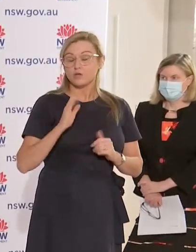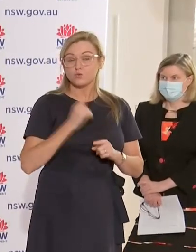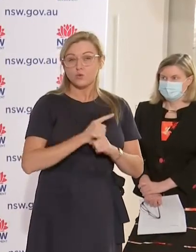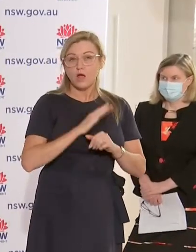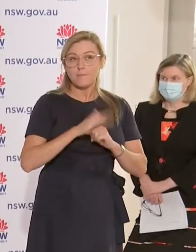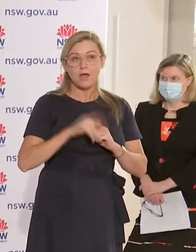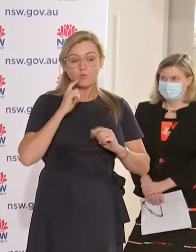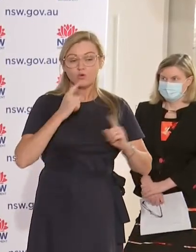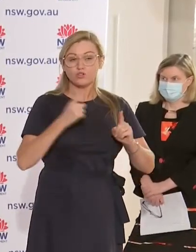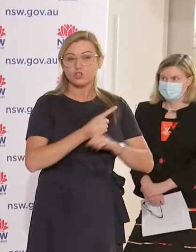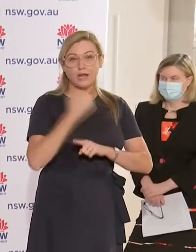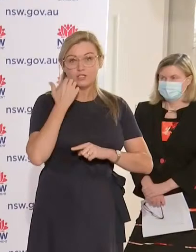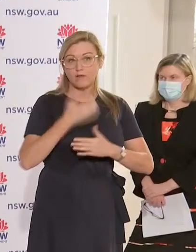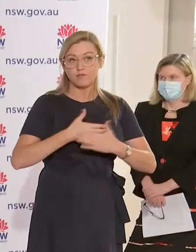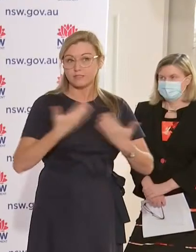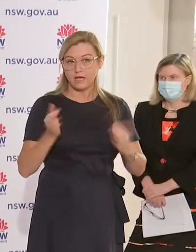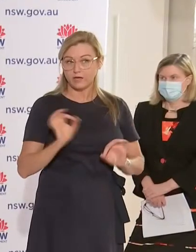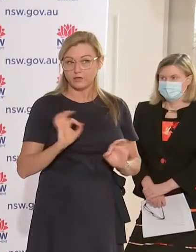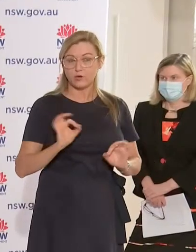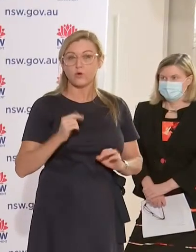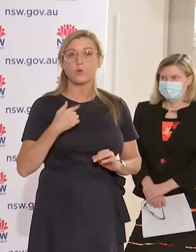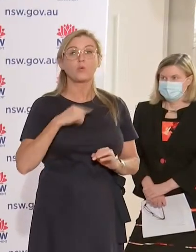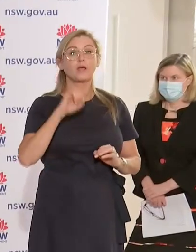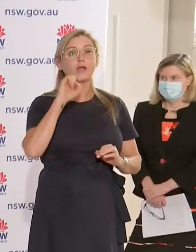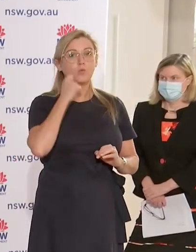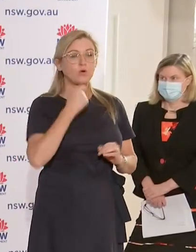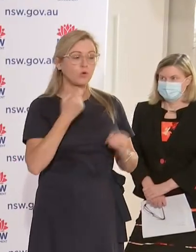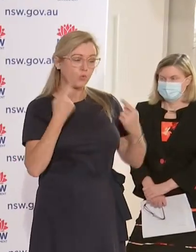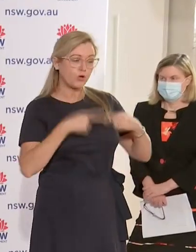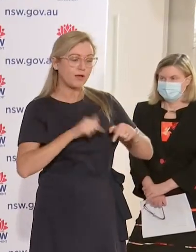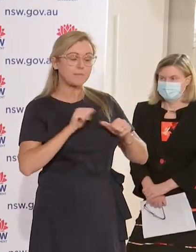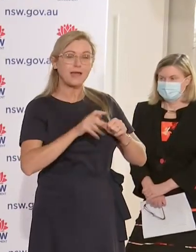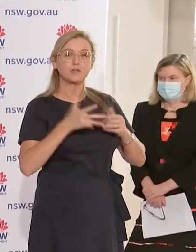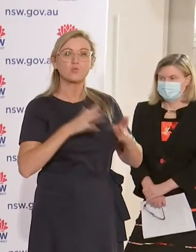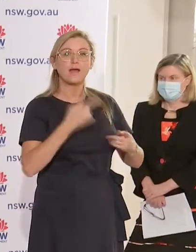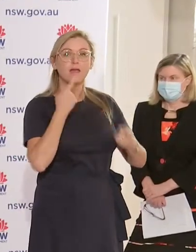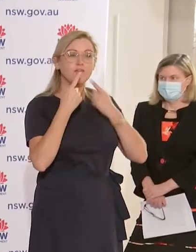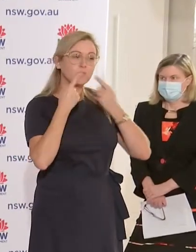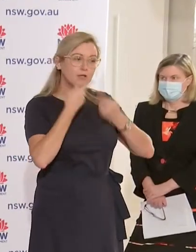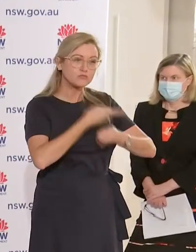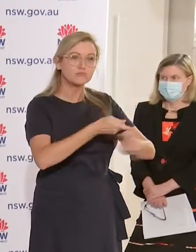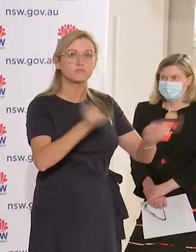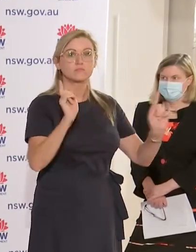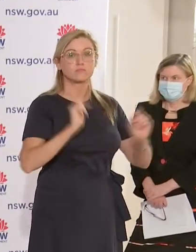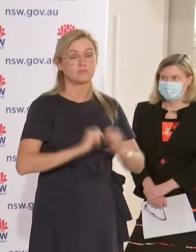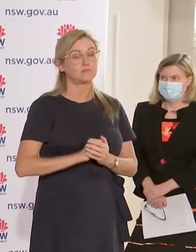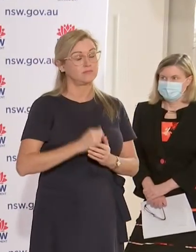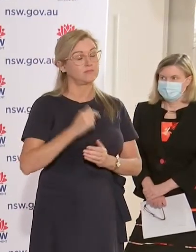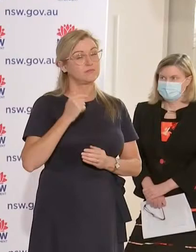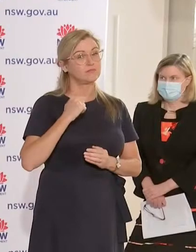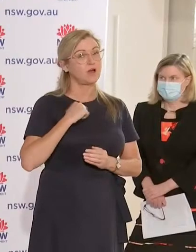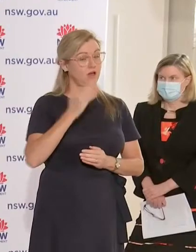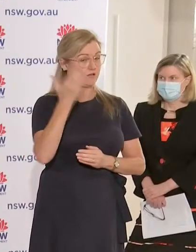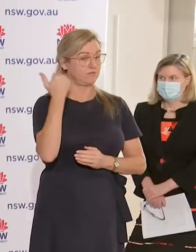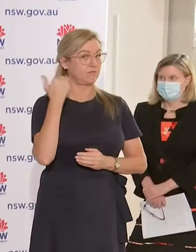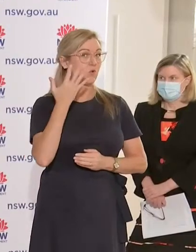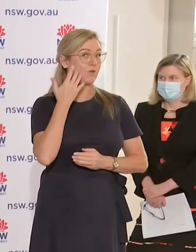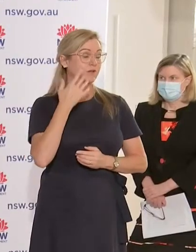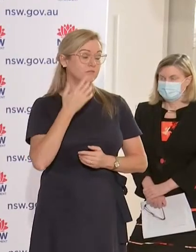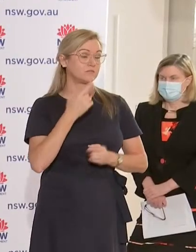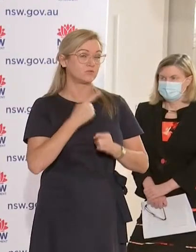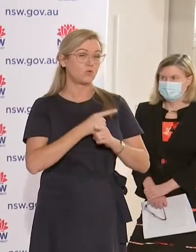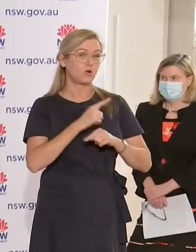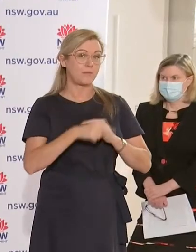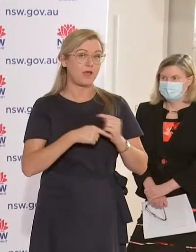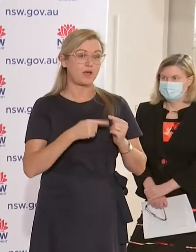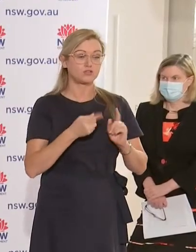will provide information that is best for the community. And I was very upfront and honest to say that whilst